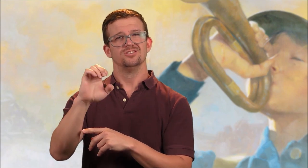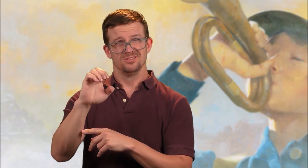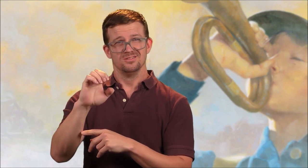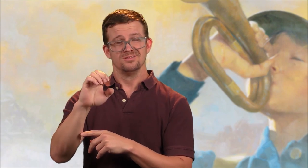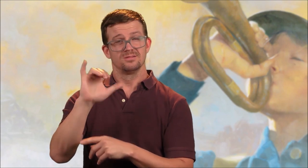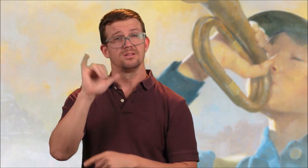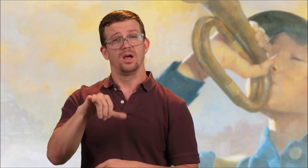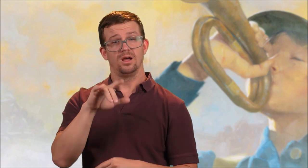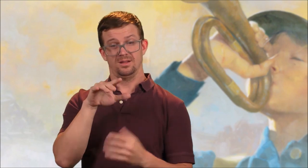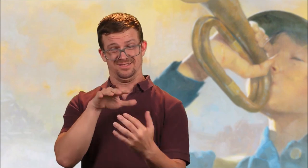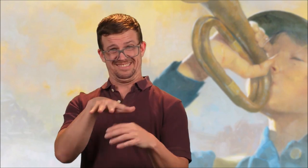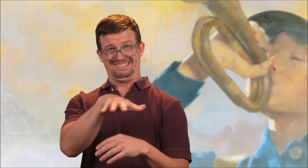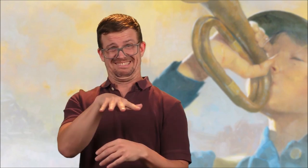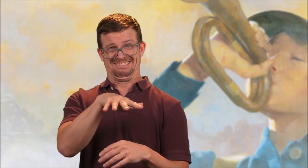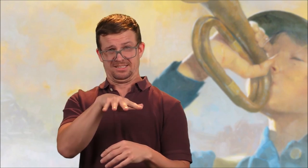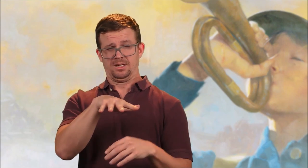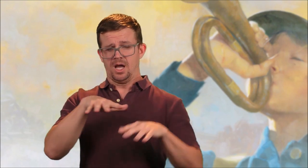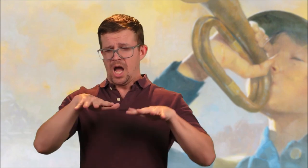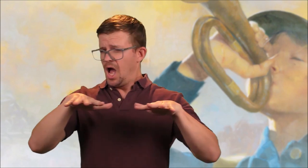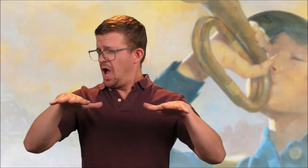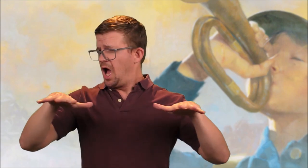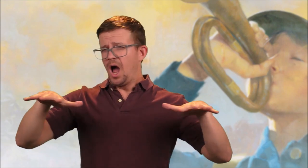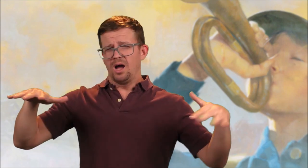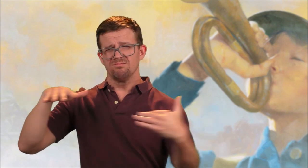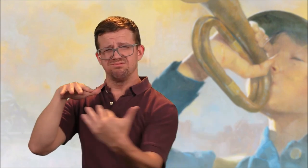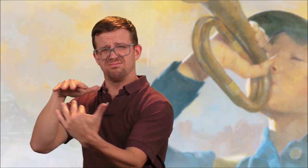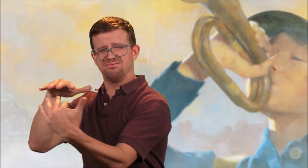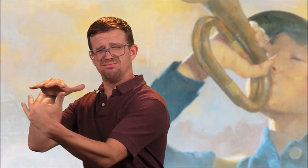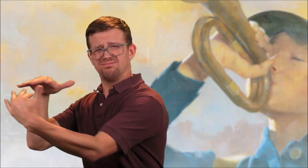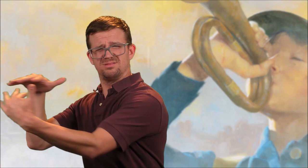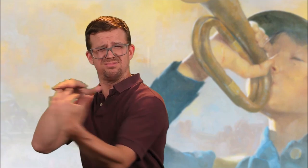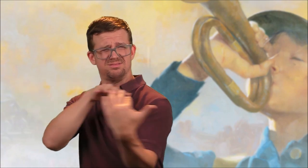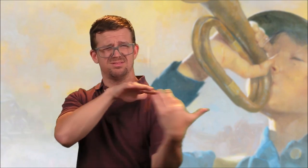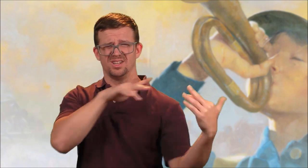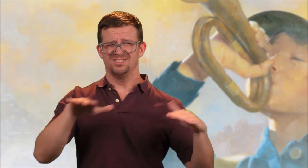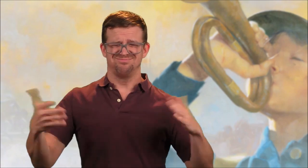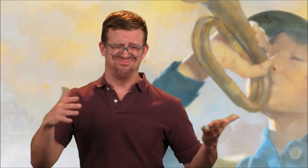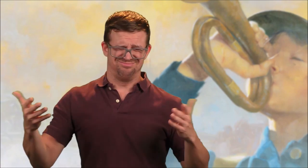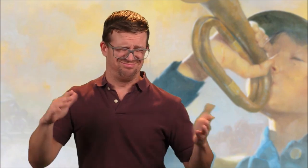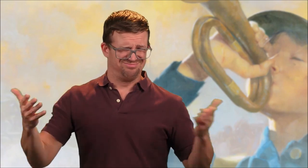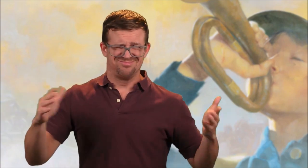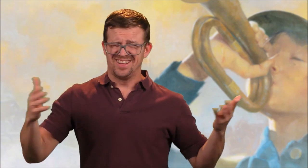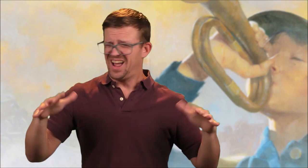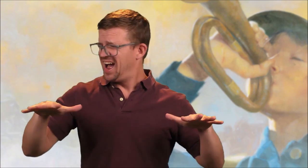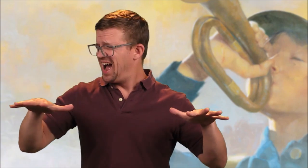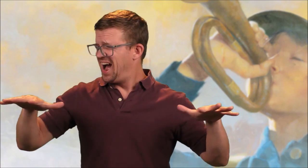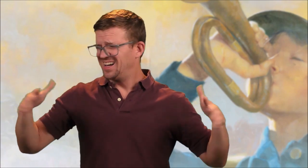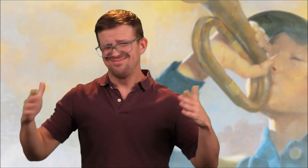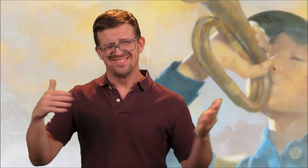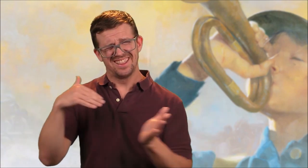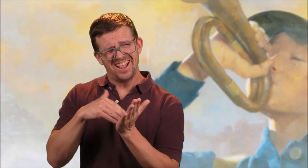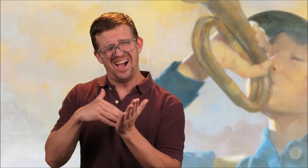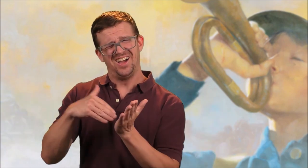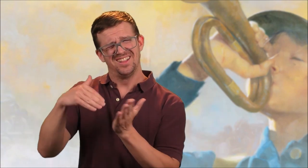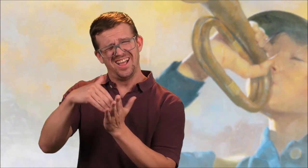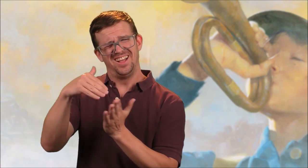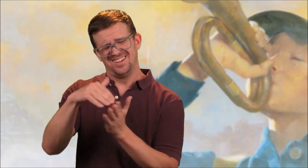later known as Pickett's Charge, with thousands of casualties in just 50 minutes, there was only one small section of battle